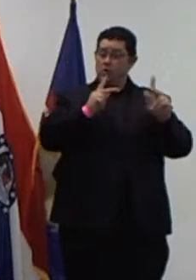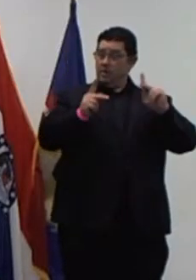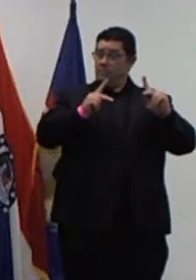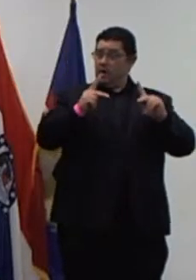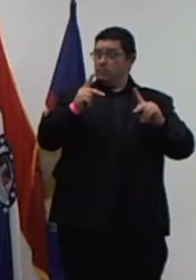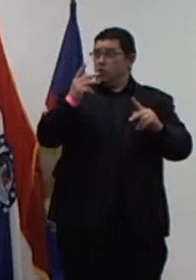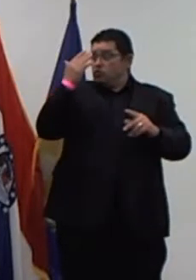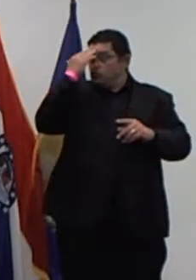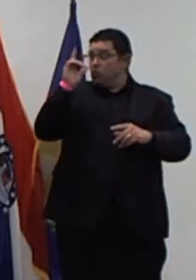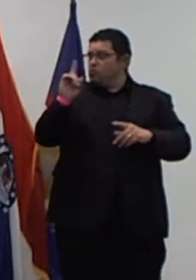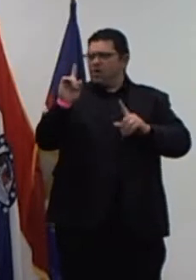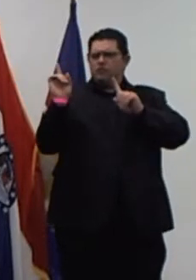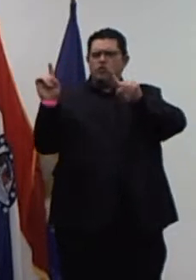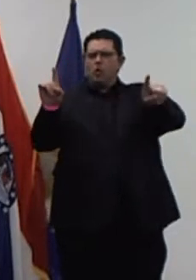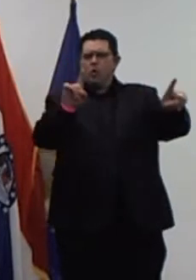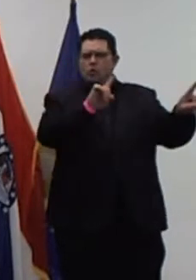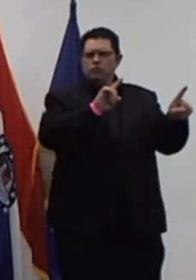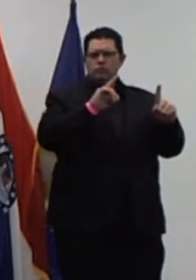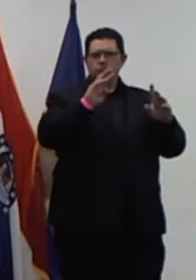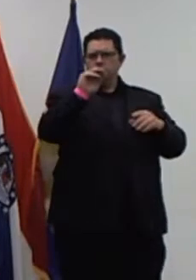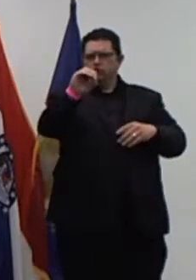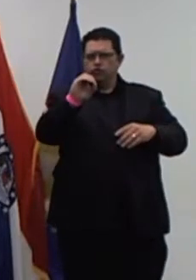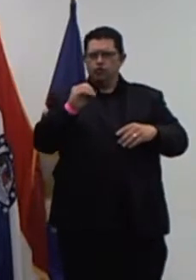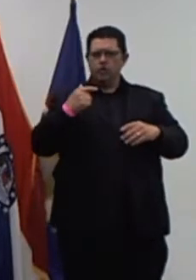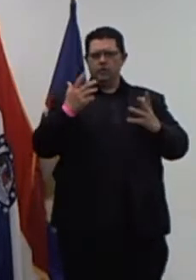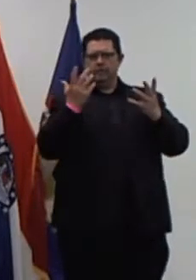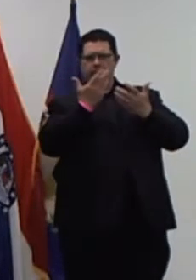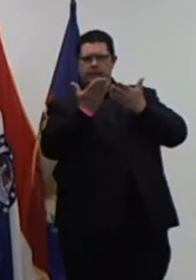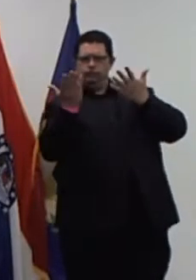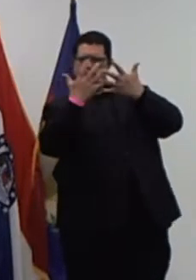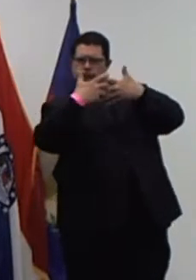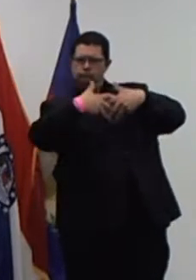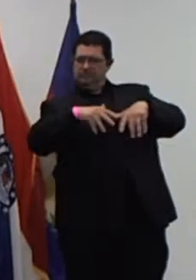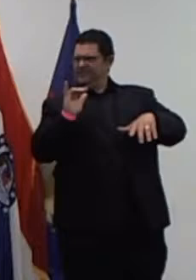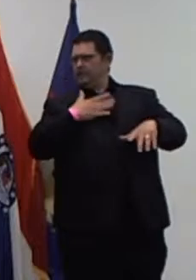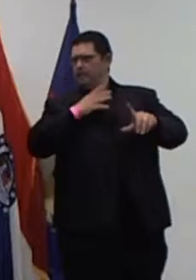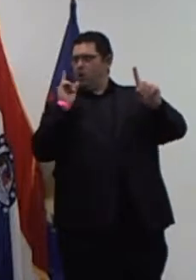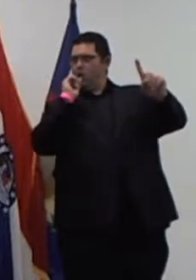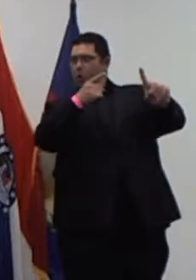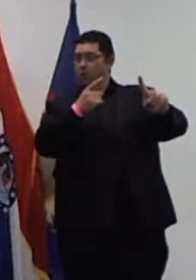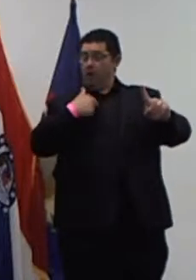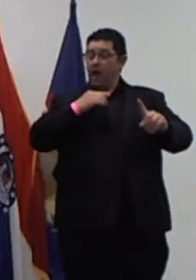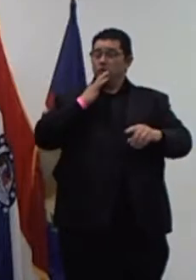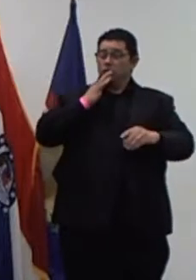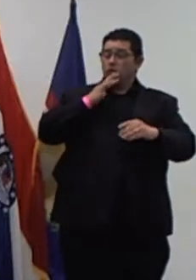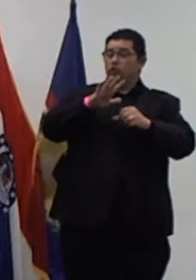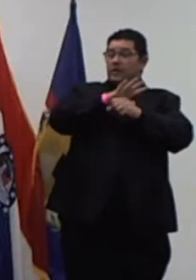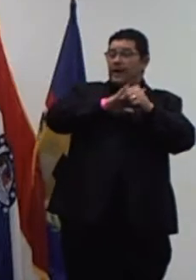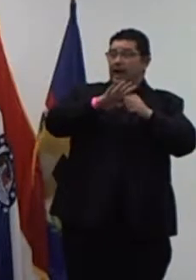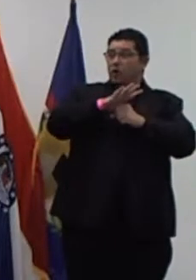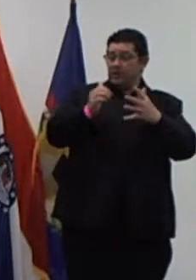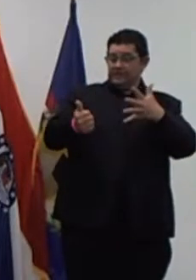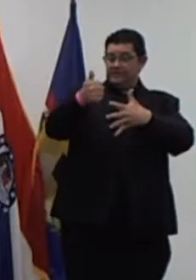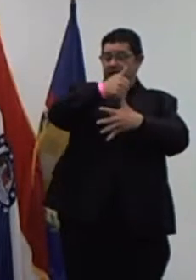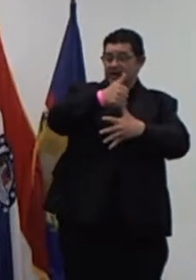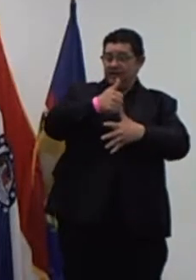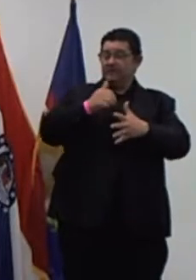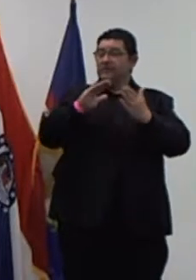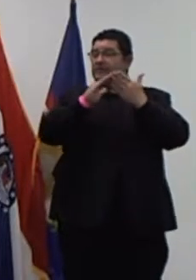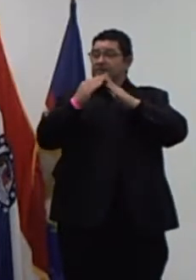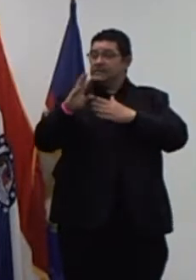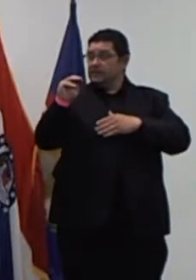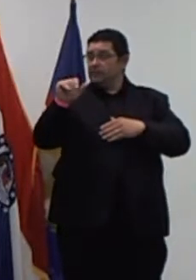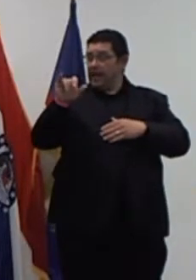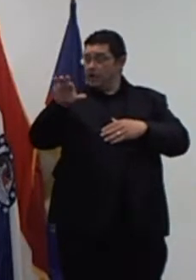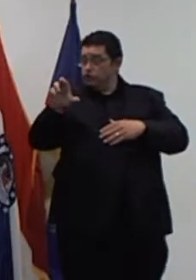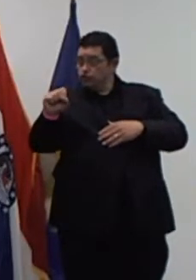state of Missouri, we're kind of lining up as we move forward. So that would be my goal. I've talked to the county executives, I've talked to the city mayors, and I think we're all